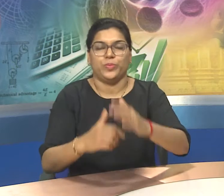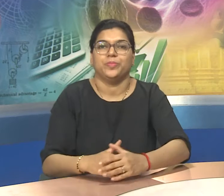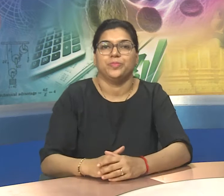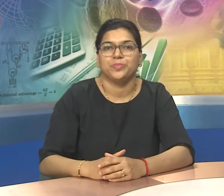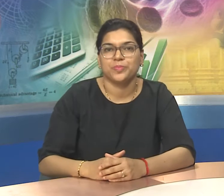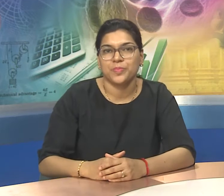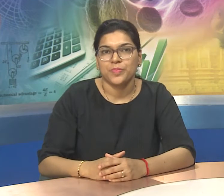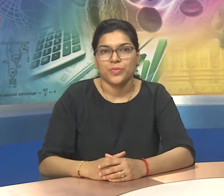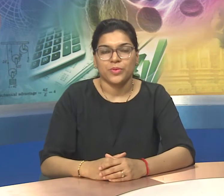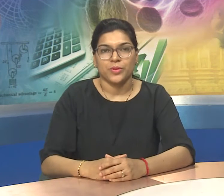and object.